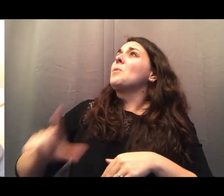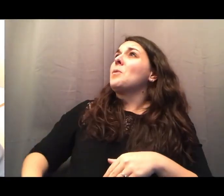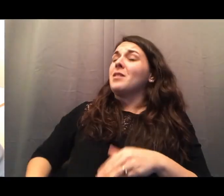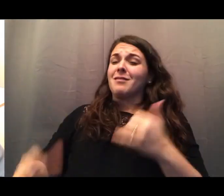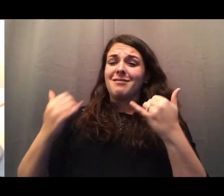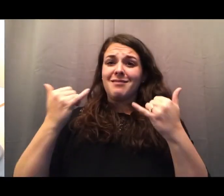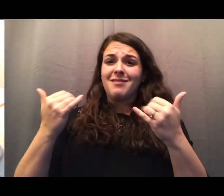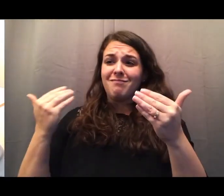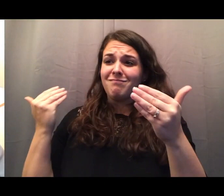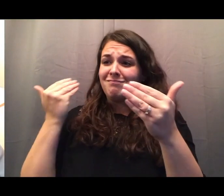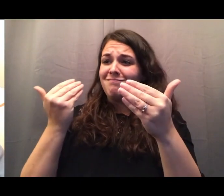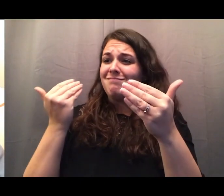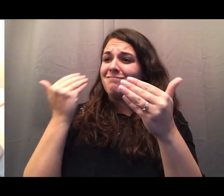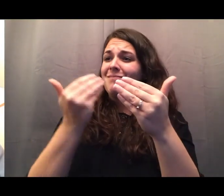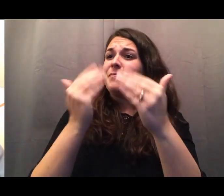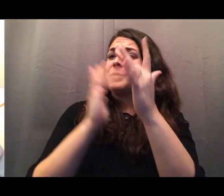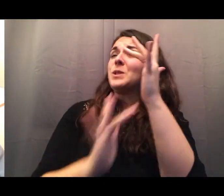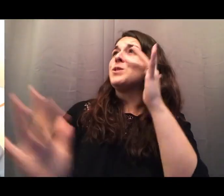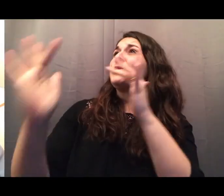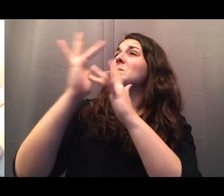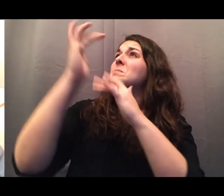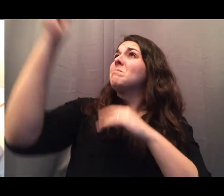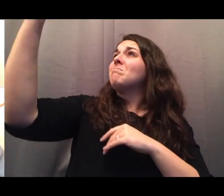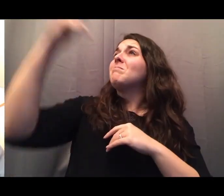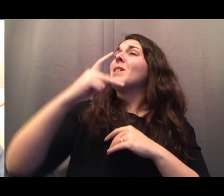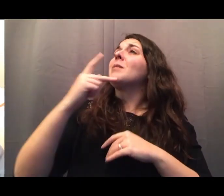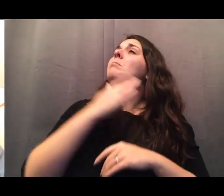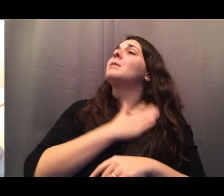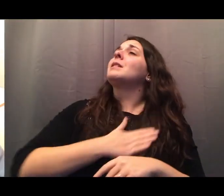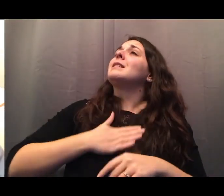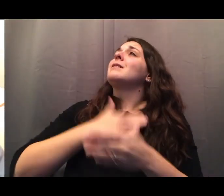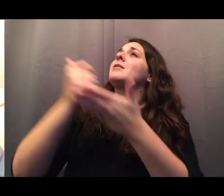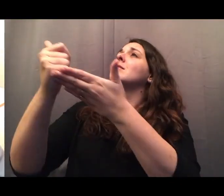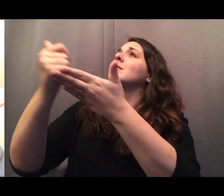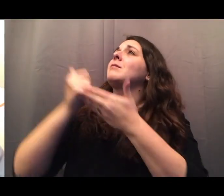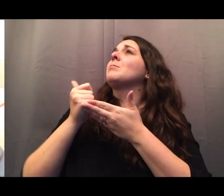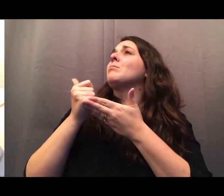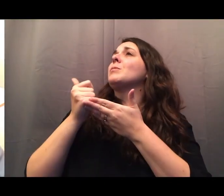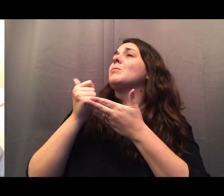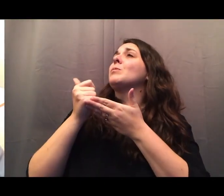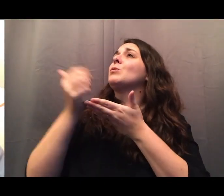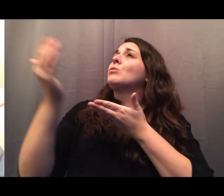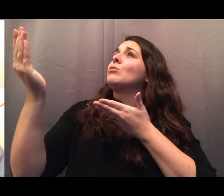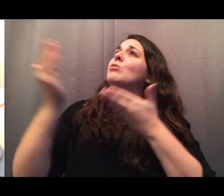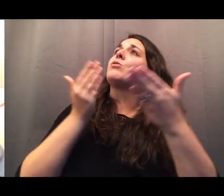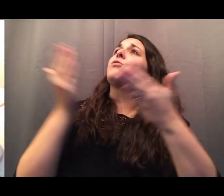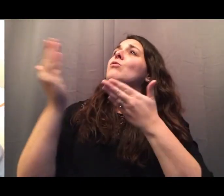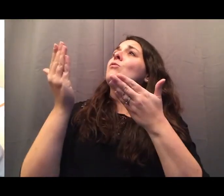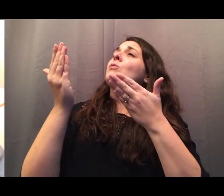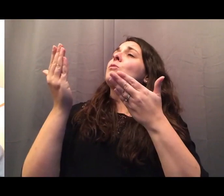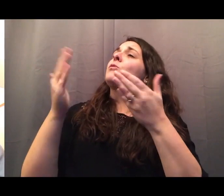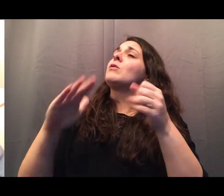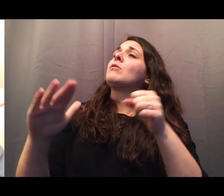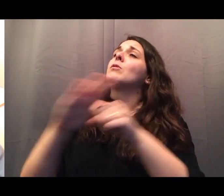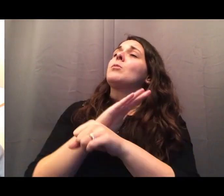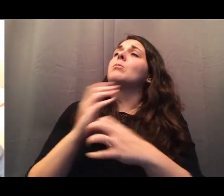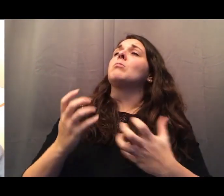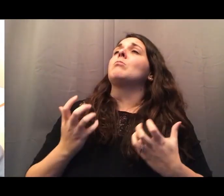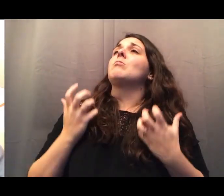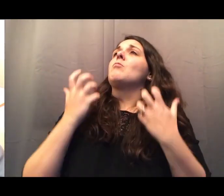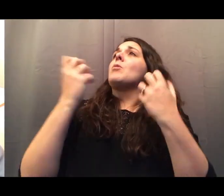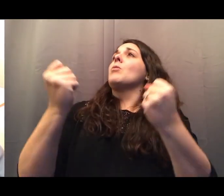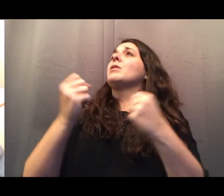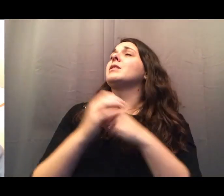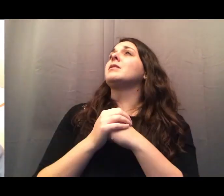last days. Father God, we pray, Lord, help us to serve you with boldness. I